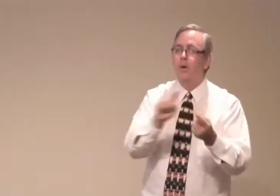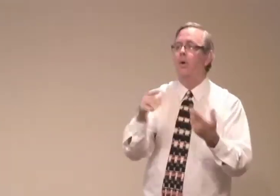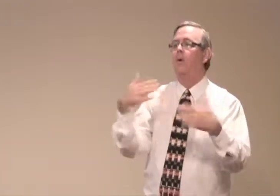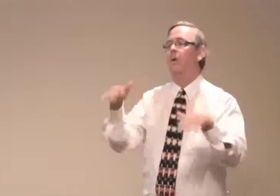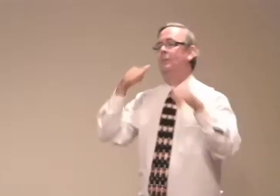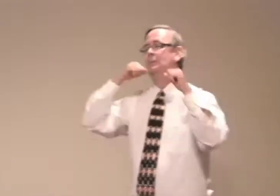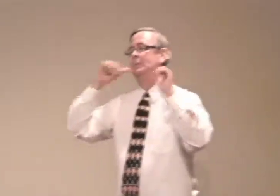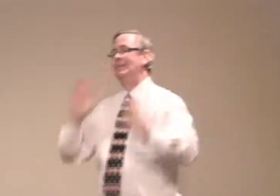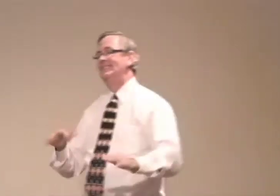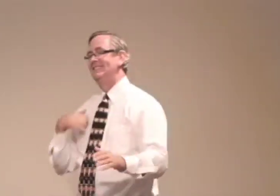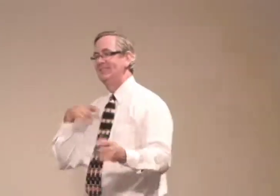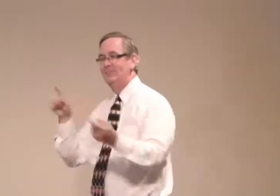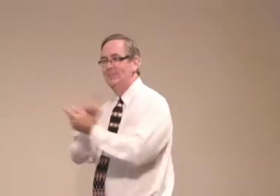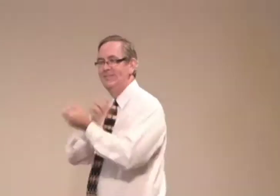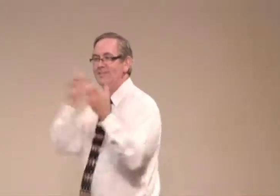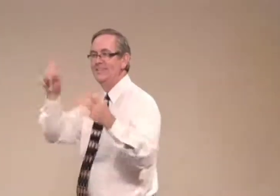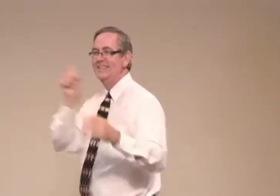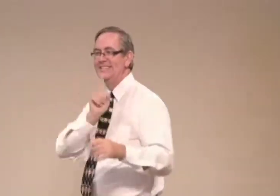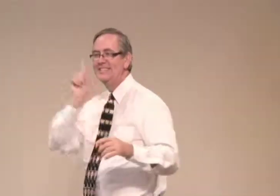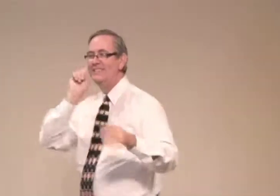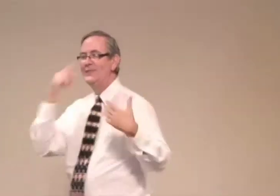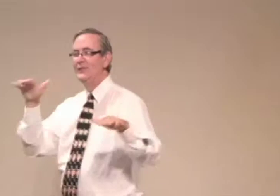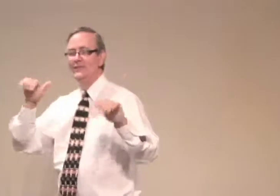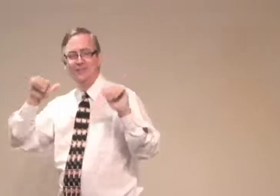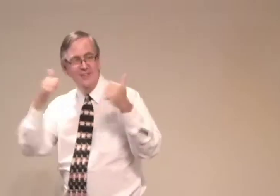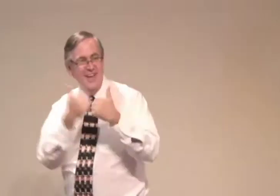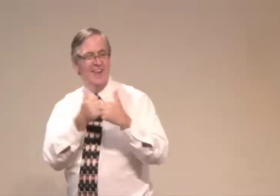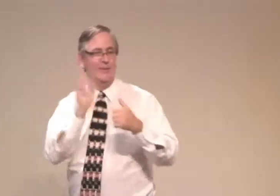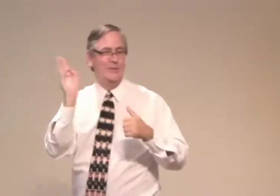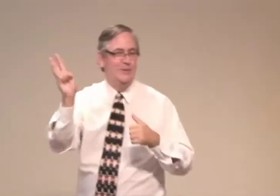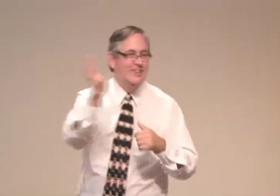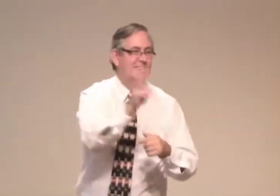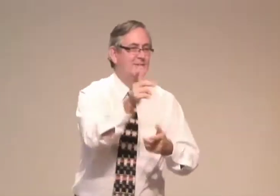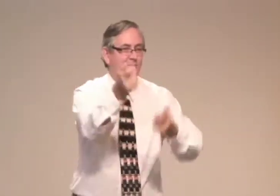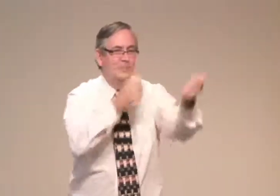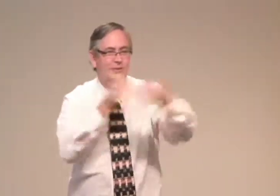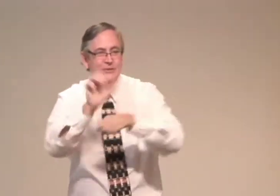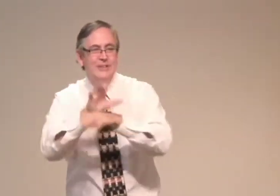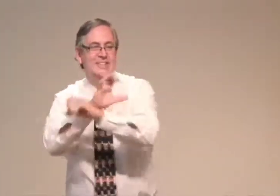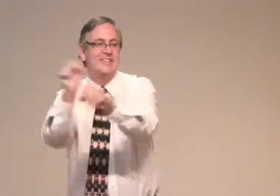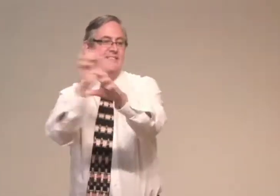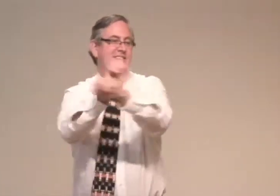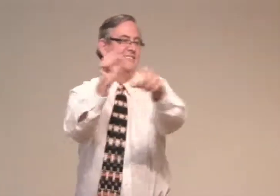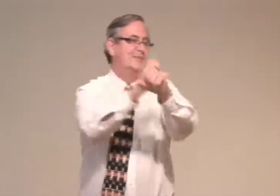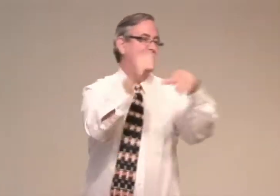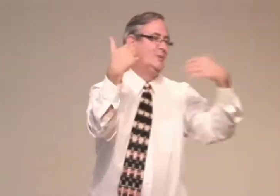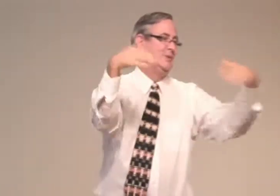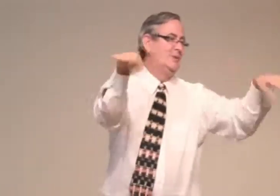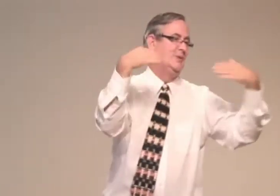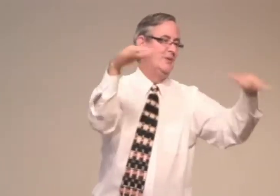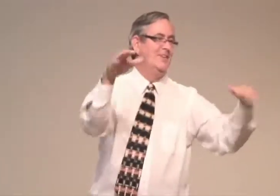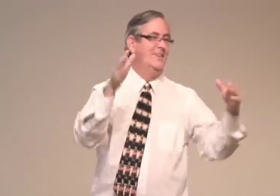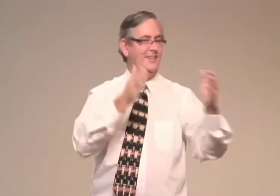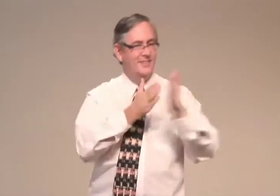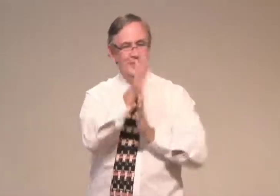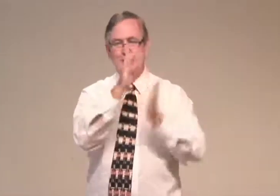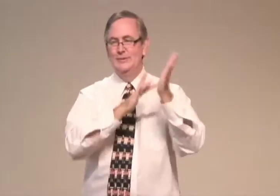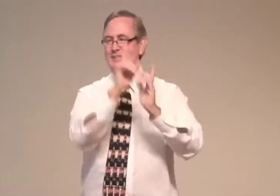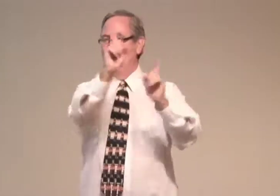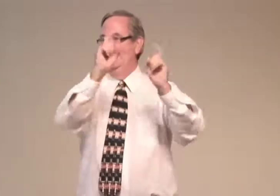NTID for three years and I graduated. I met so many deaf people there. Learned how to witness. Had the opportunity to see